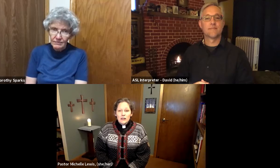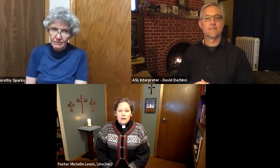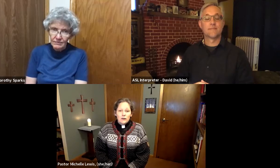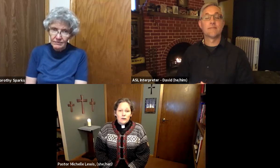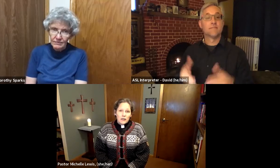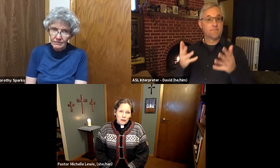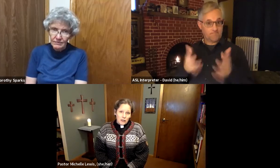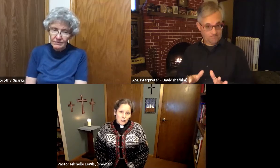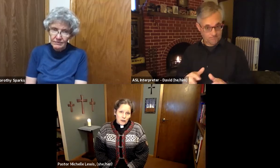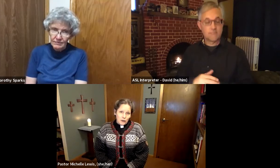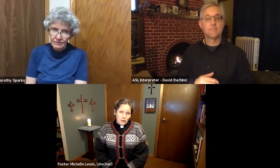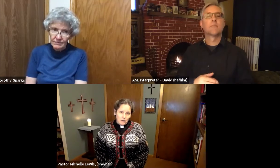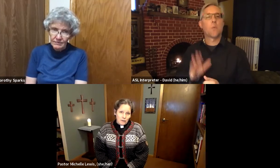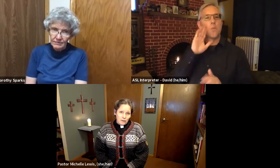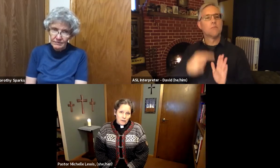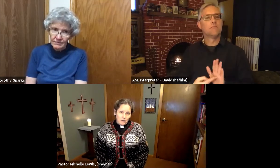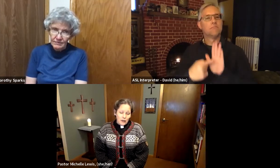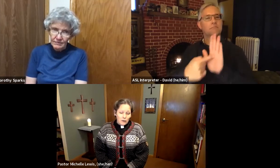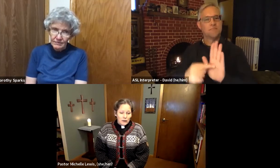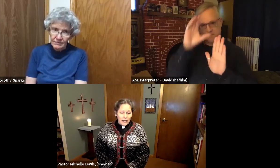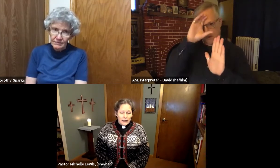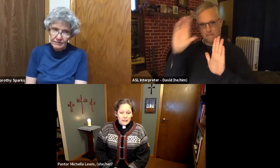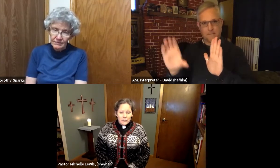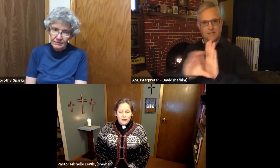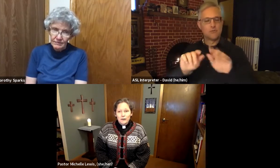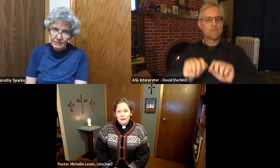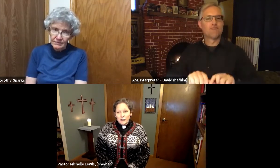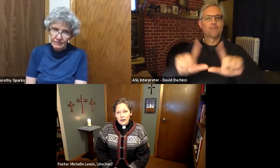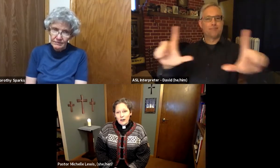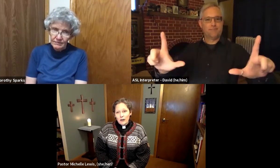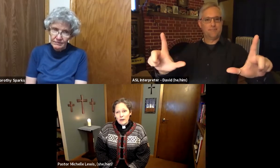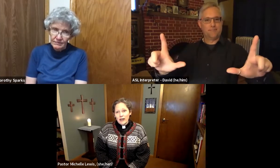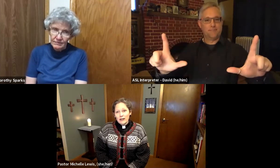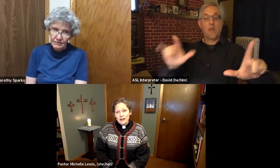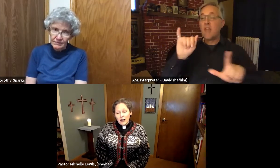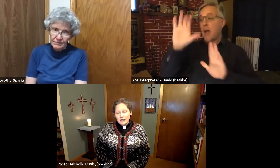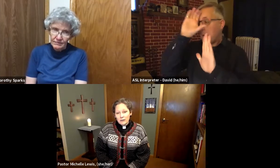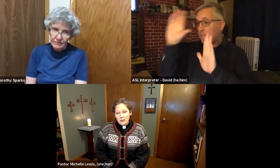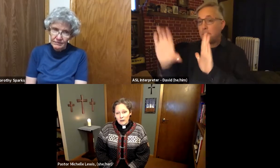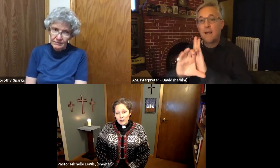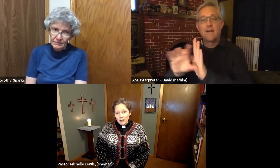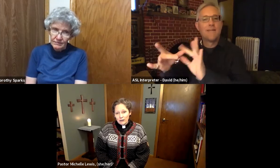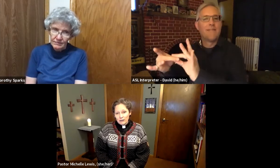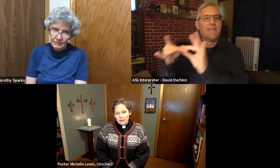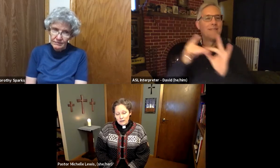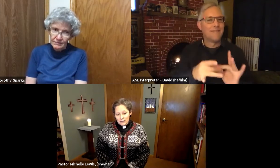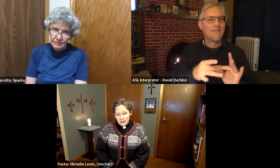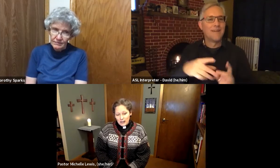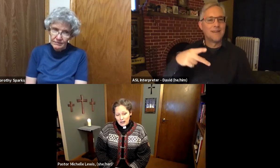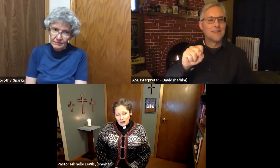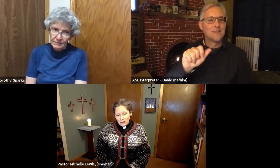Then there will be a picture that relates to the Psalm and the concept that we are